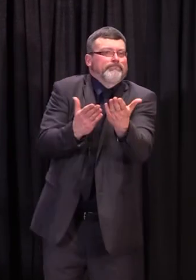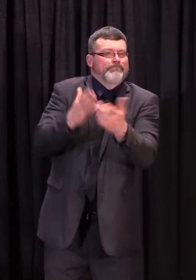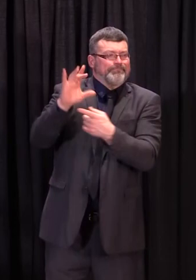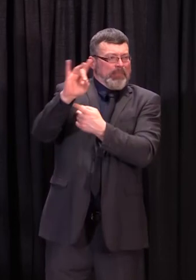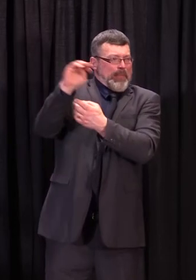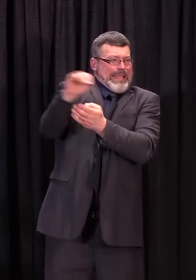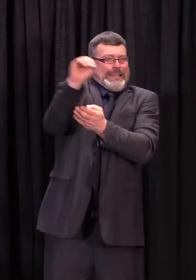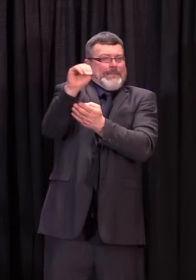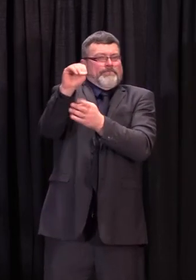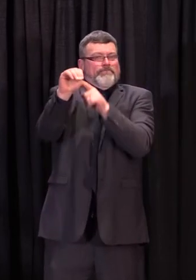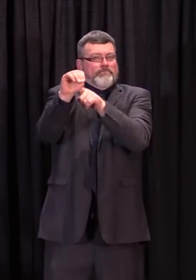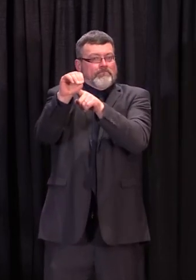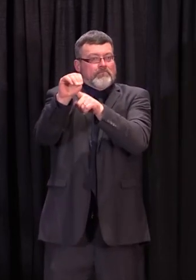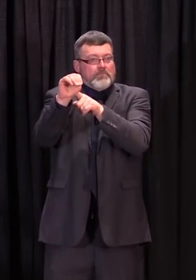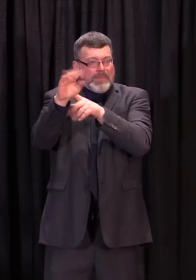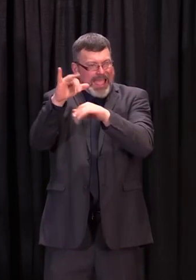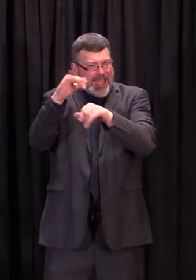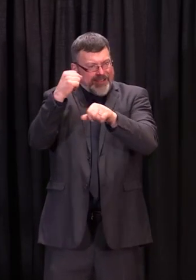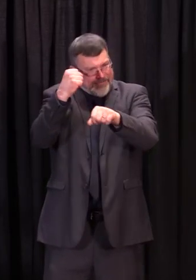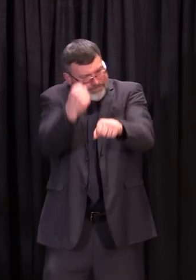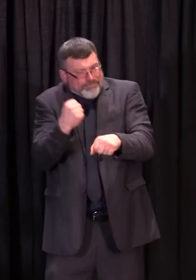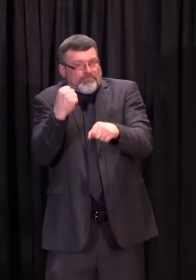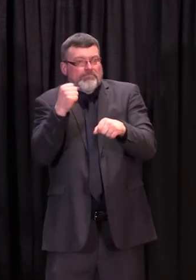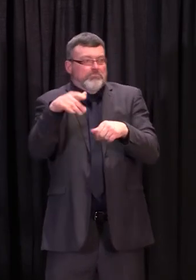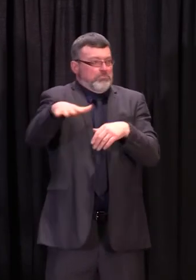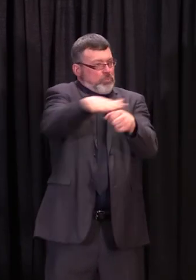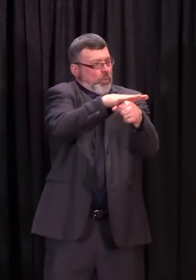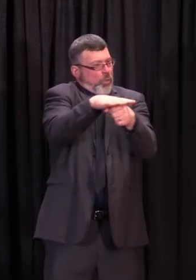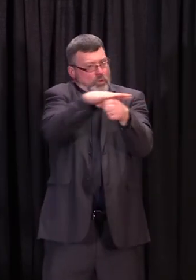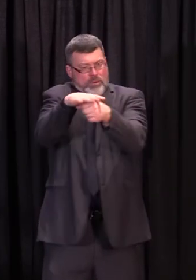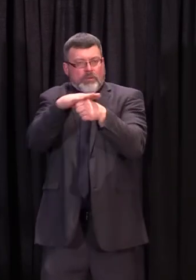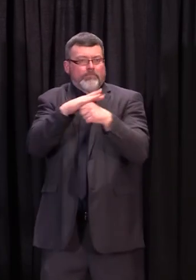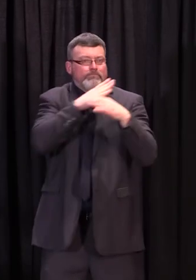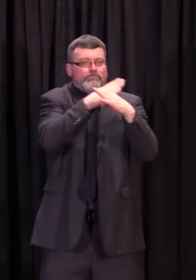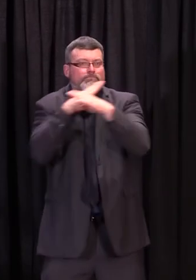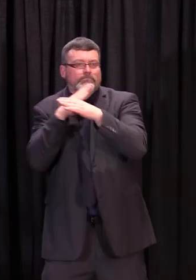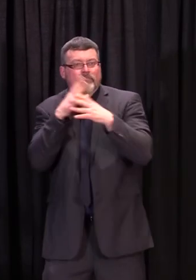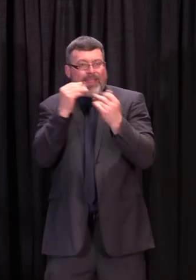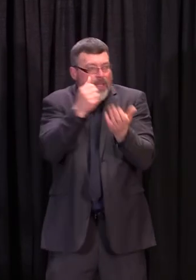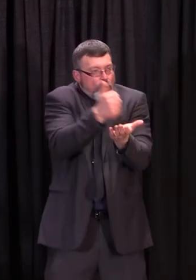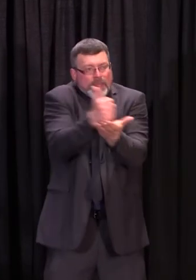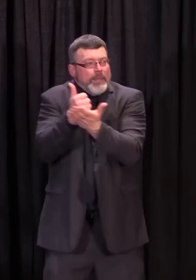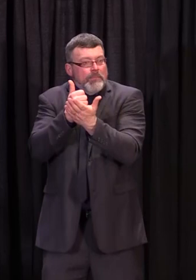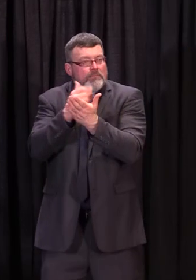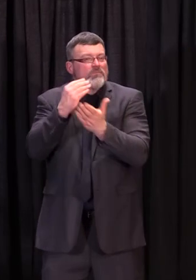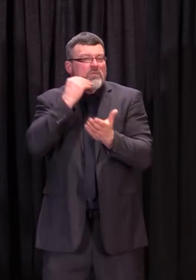expand residential treatment options, and increase employment services.